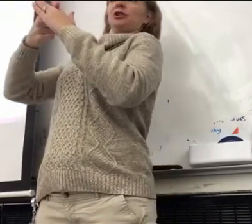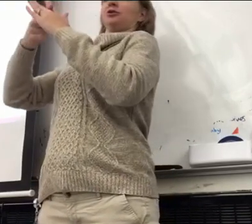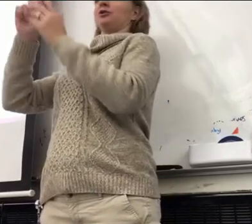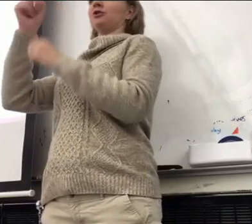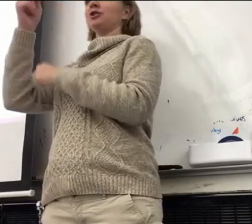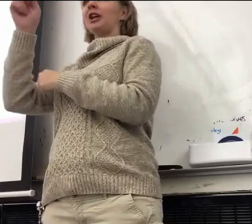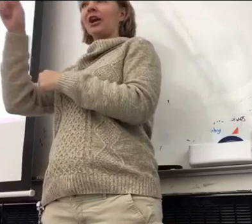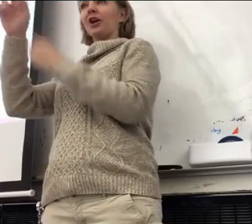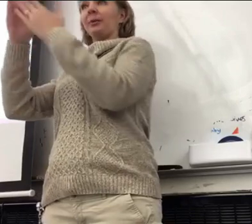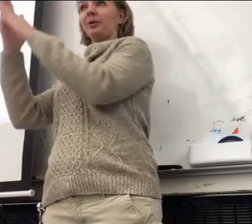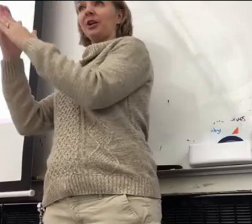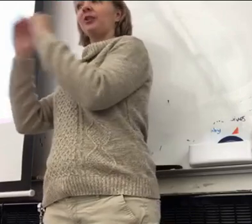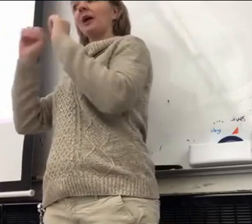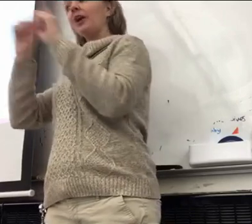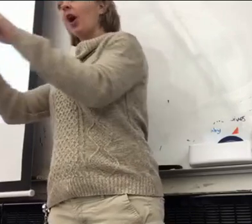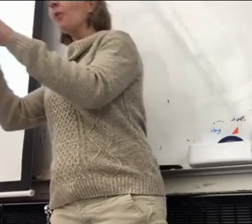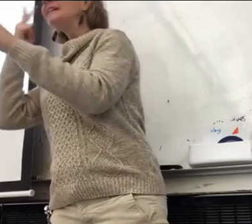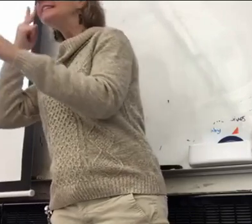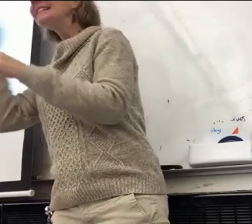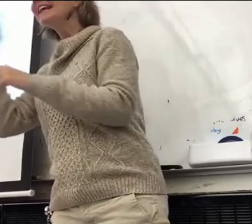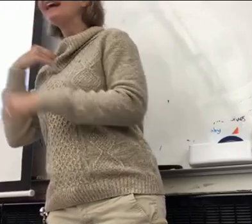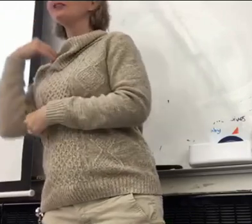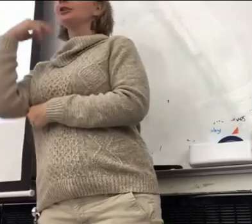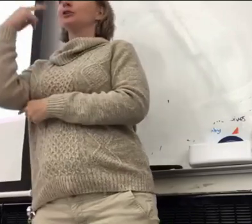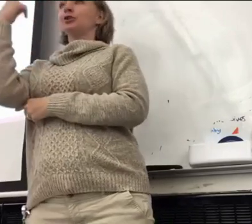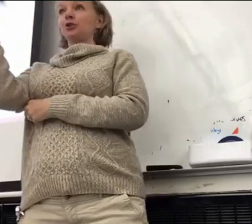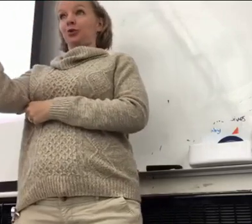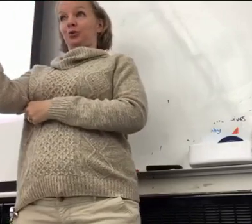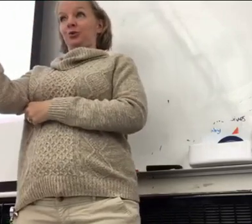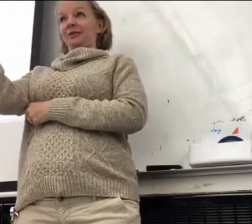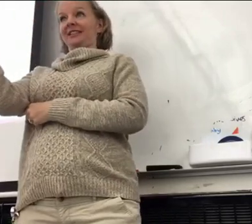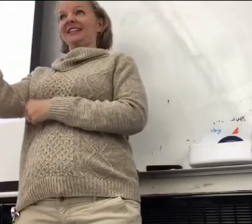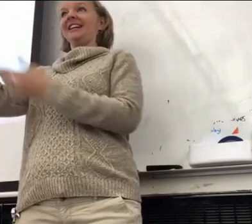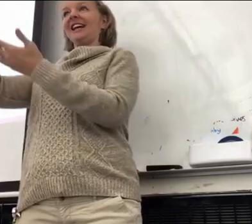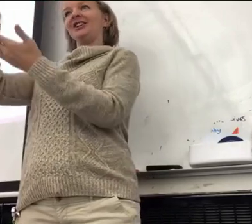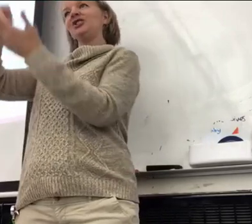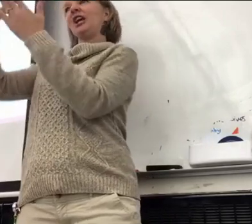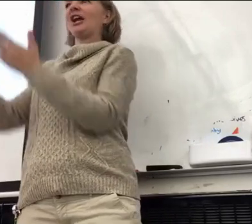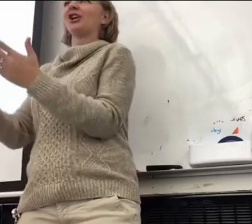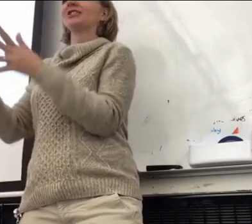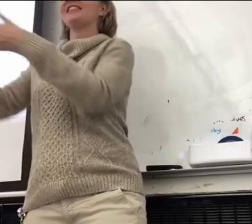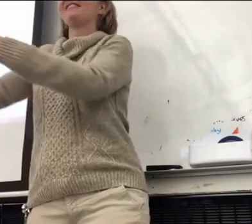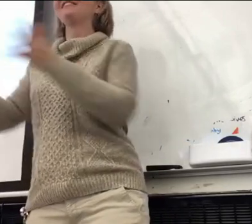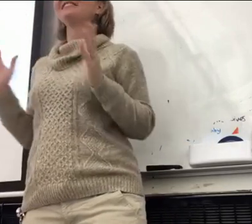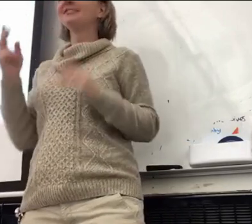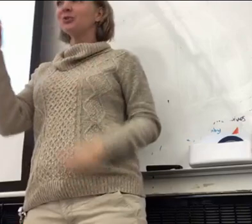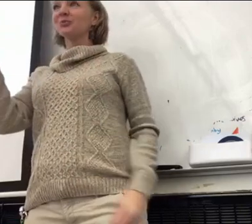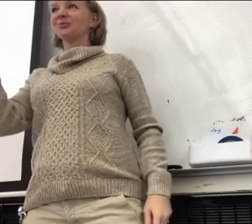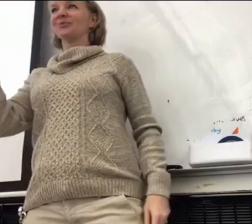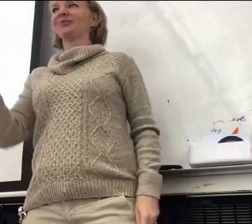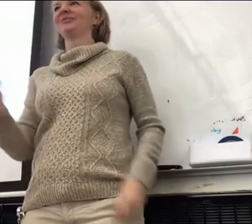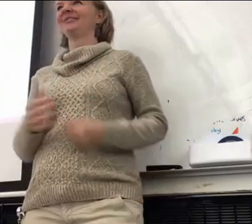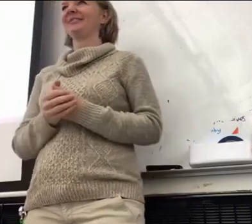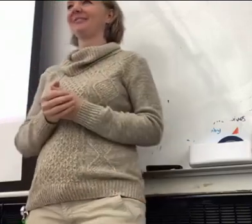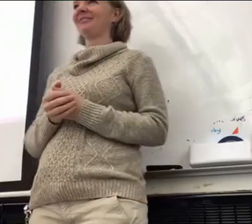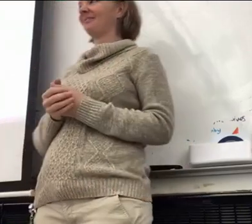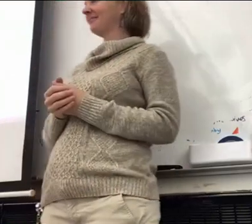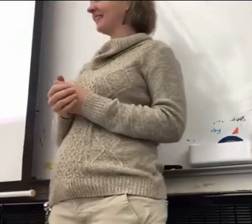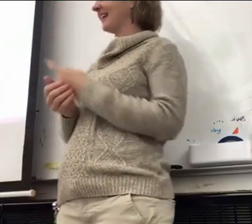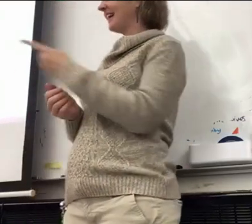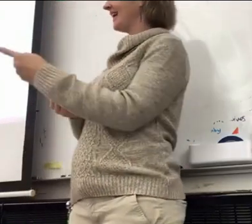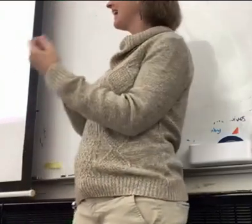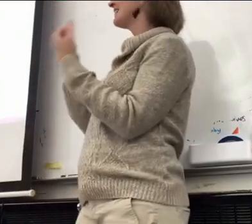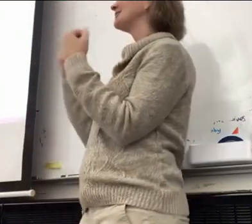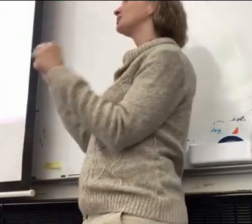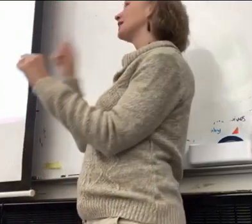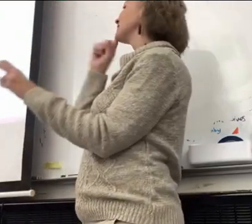Site. You can go there and you can see that there are 2 remaining Shakers. And that's it. They tried really hard. Yeah, what?